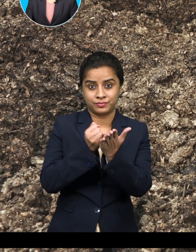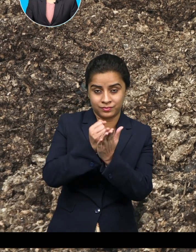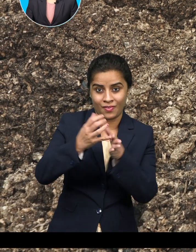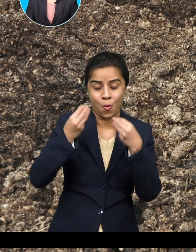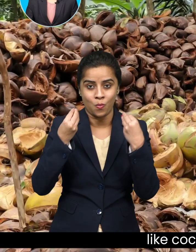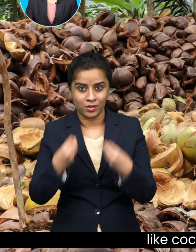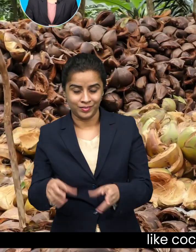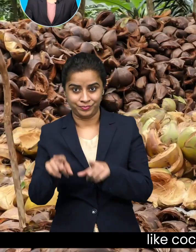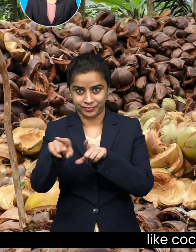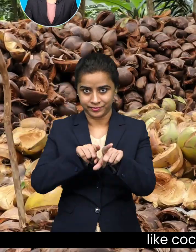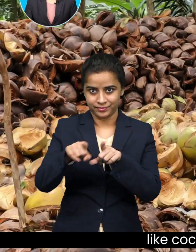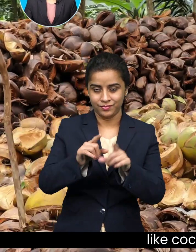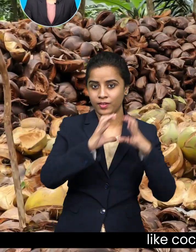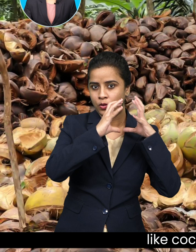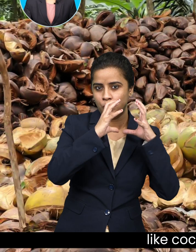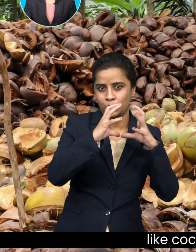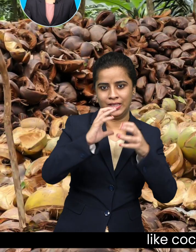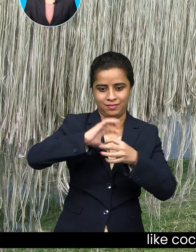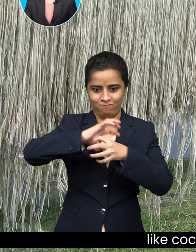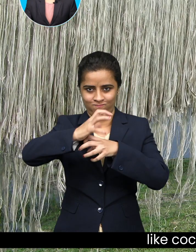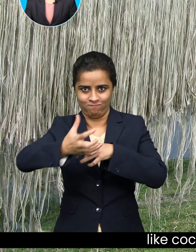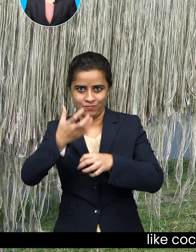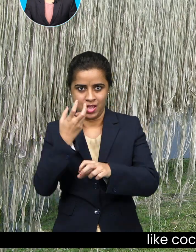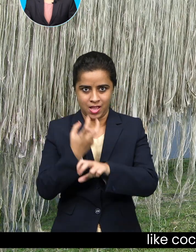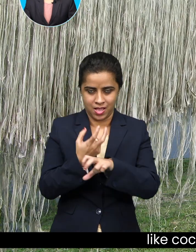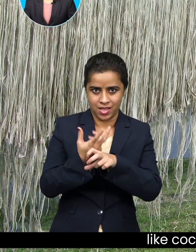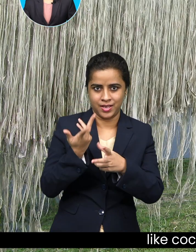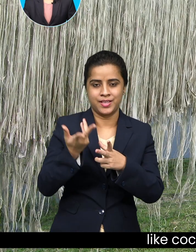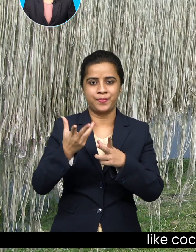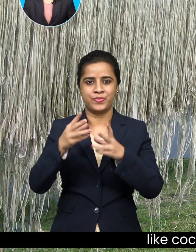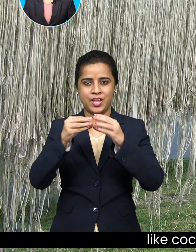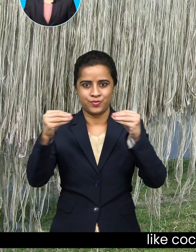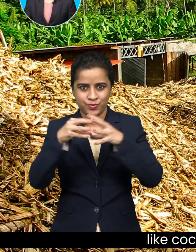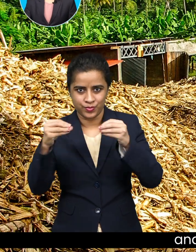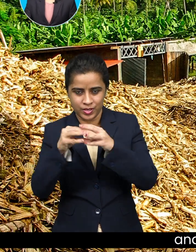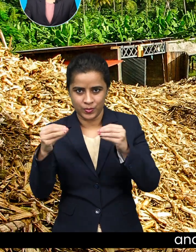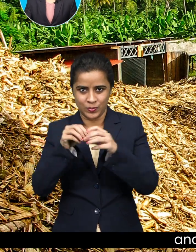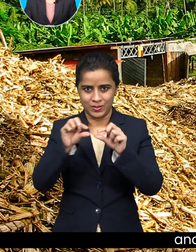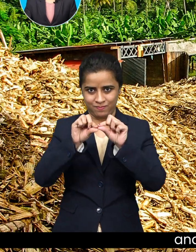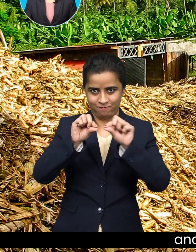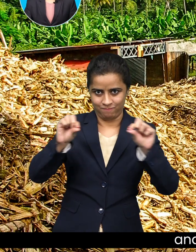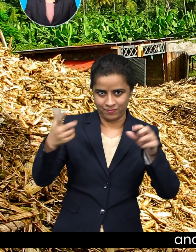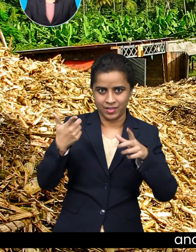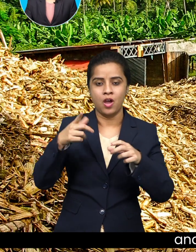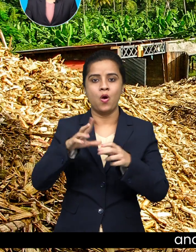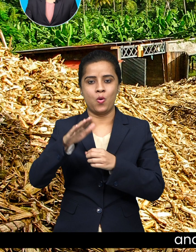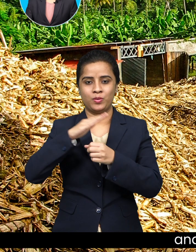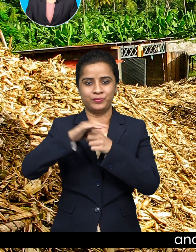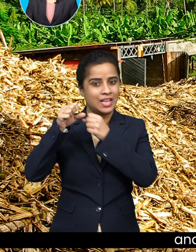Agriculture waste like coconut shells, jute cotton stalk and bagasse